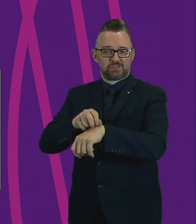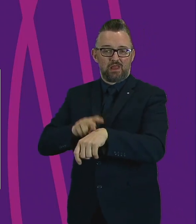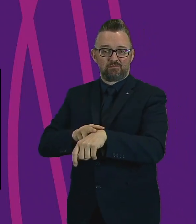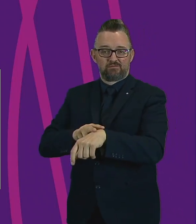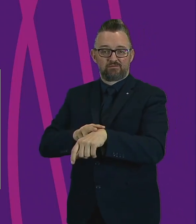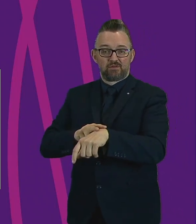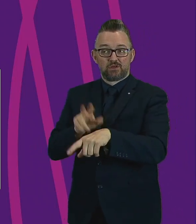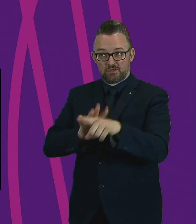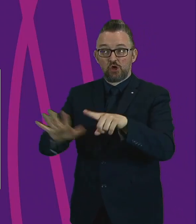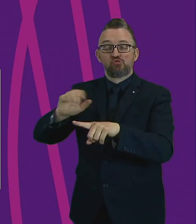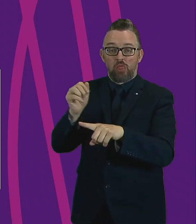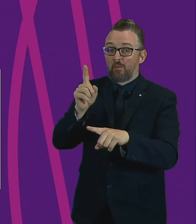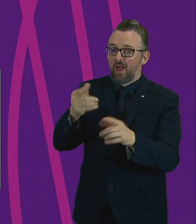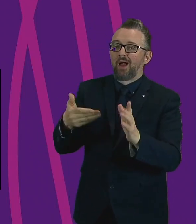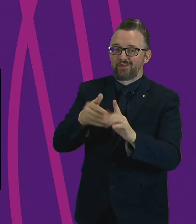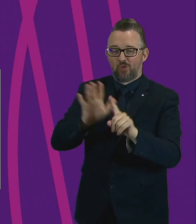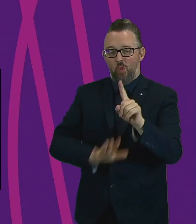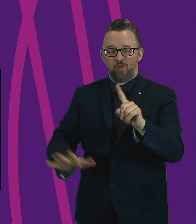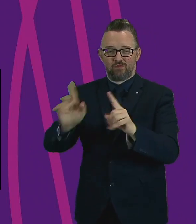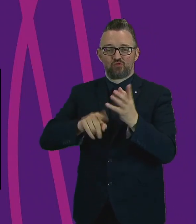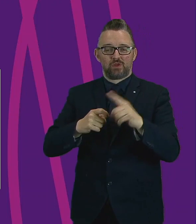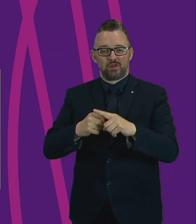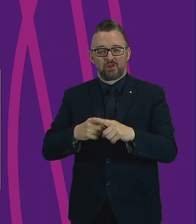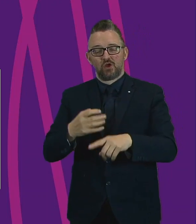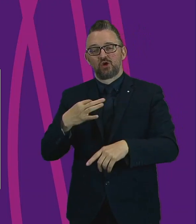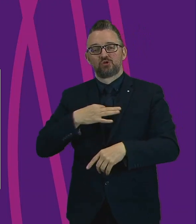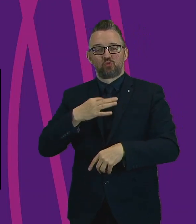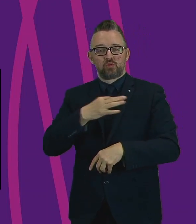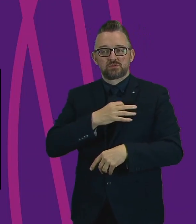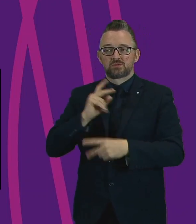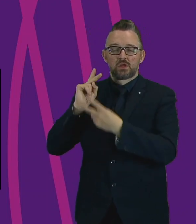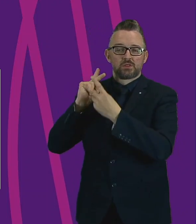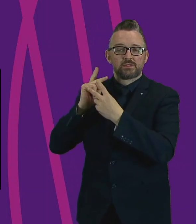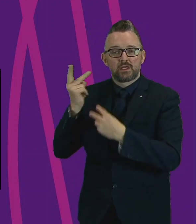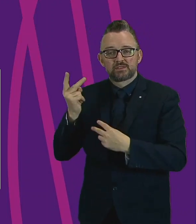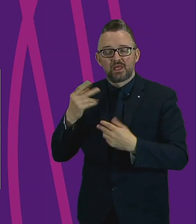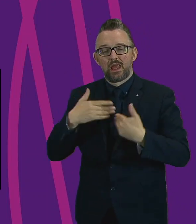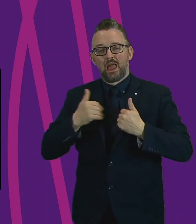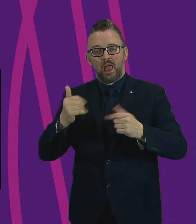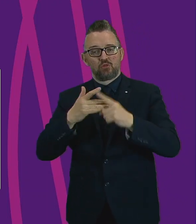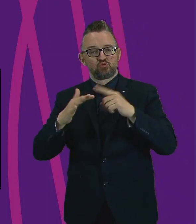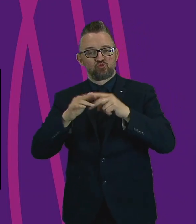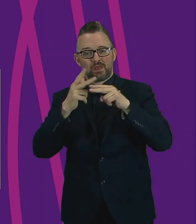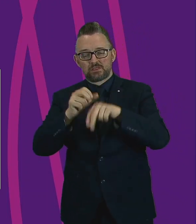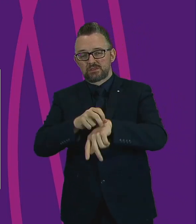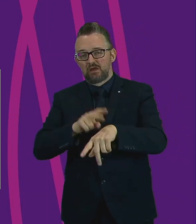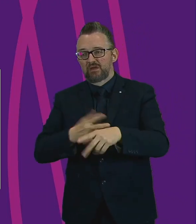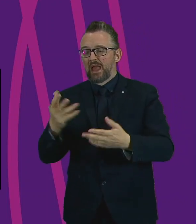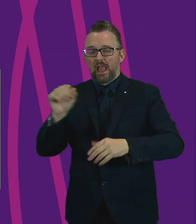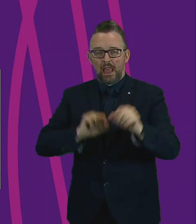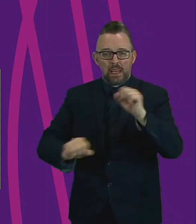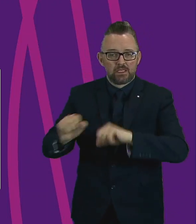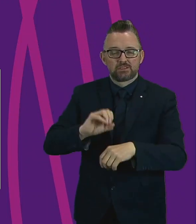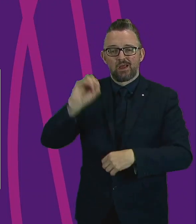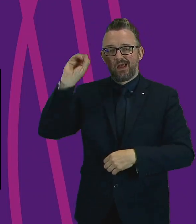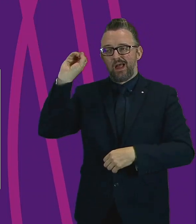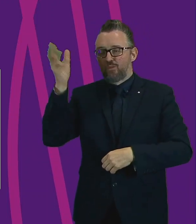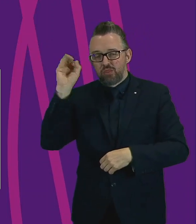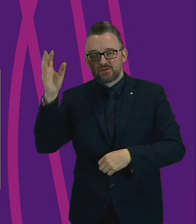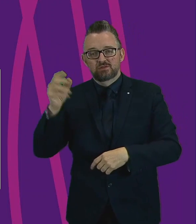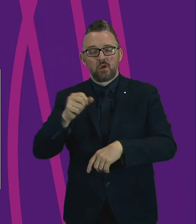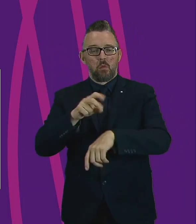across the whole country. Thank you, doctors, nurses, NHS staff, health and social care staff, cleaners, ambulance service, porters,